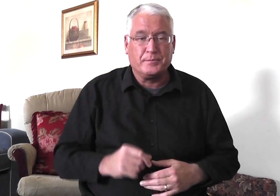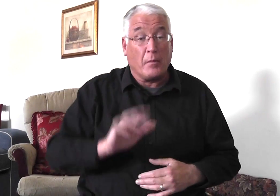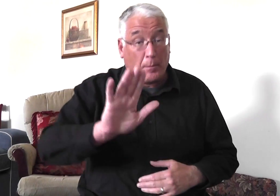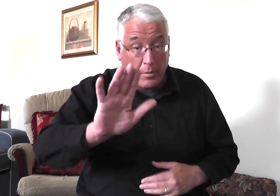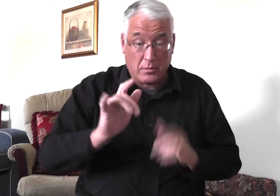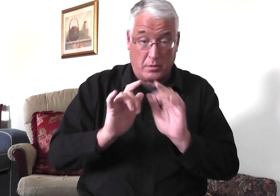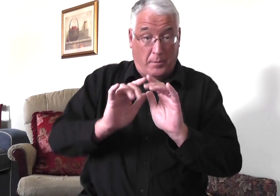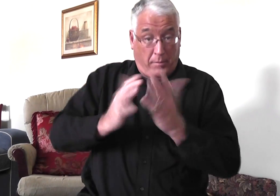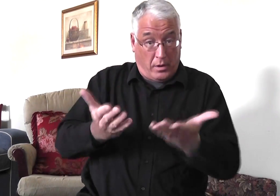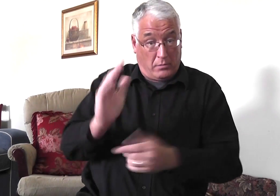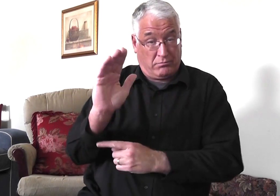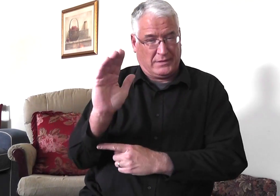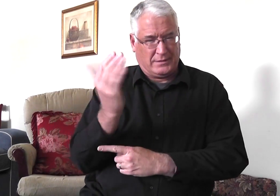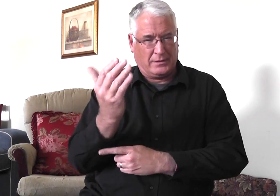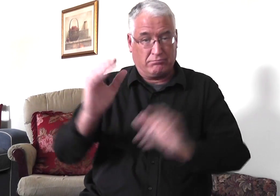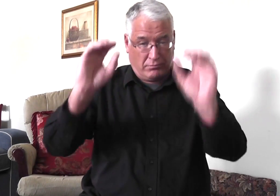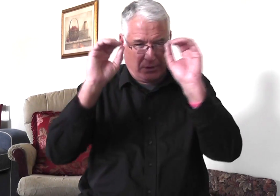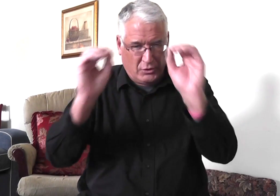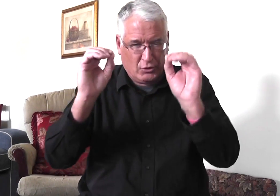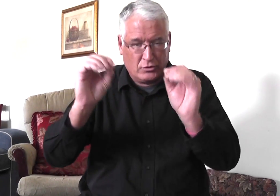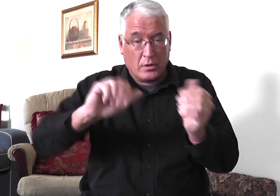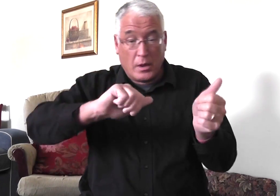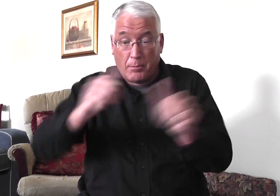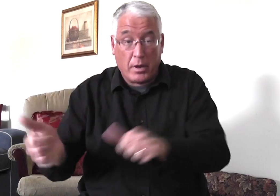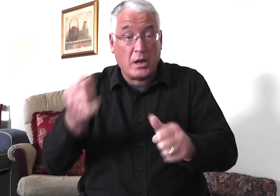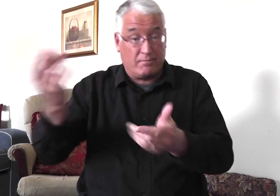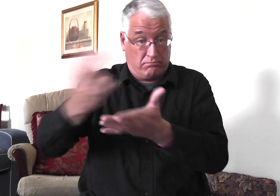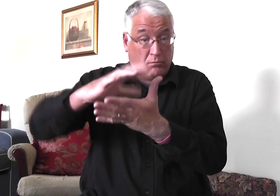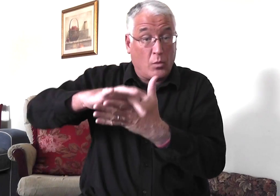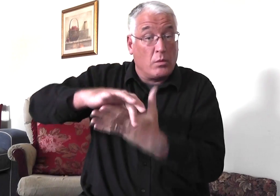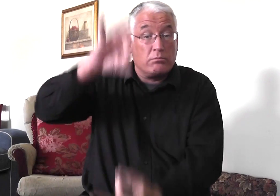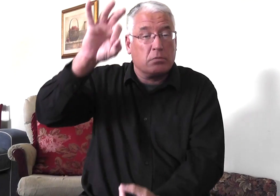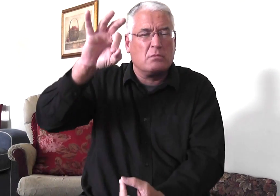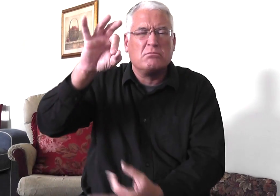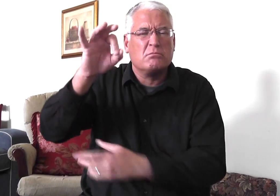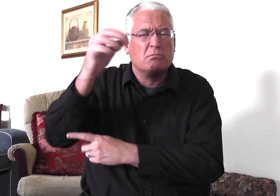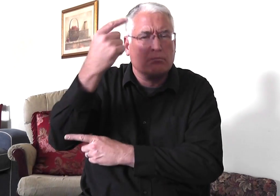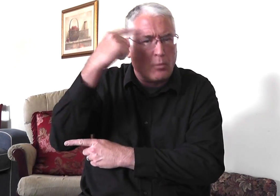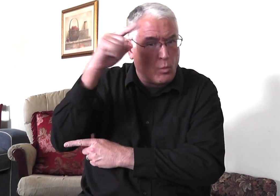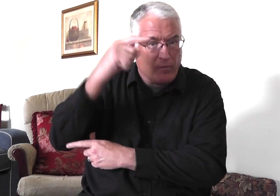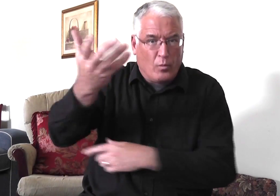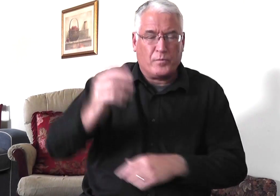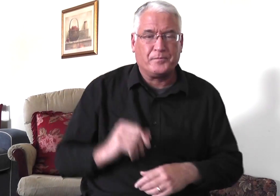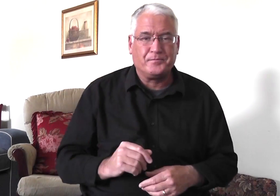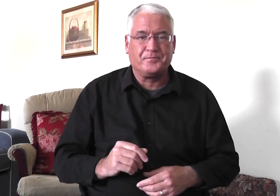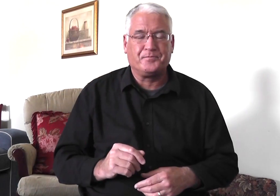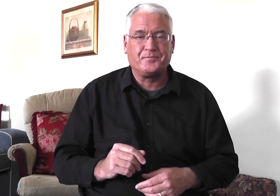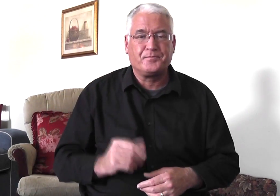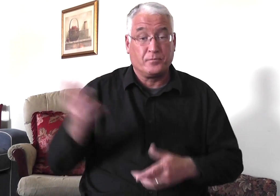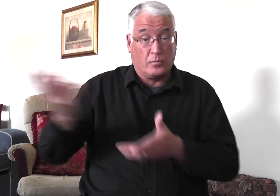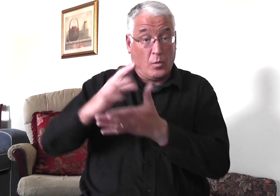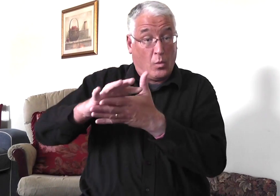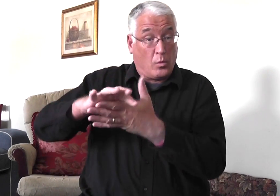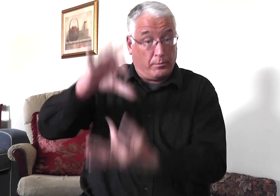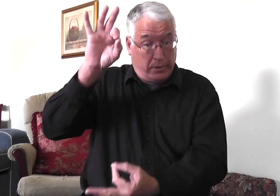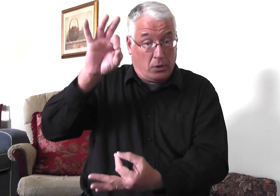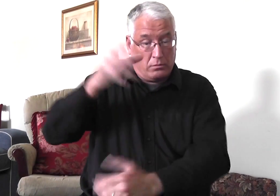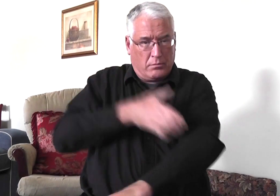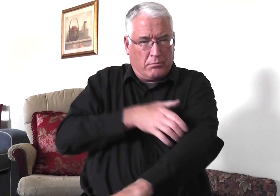Spirit's already there. The Bible seems to teach baptism of the Holy Spirit. What for? Well, the